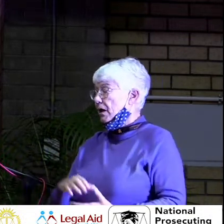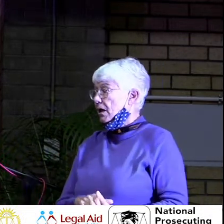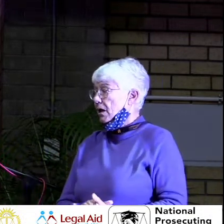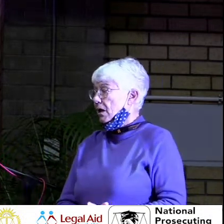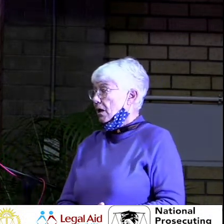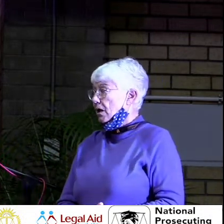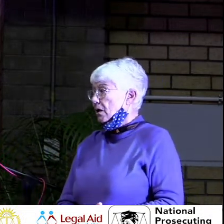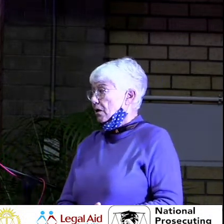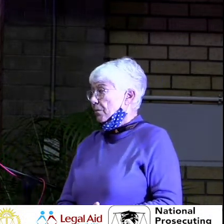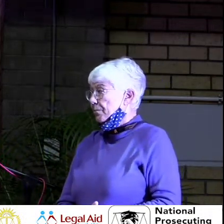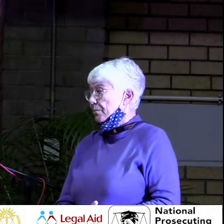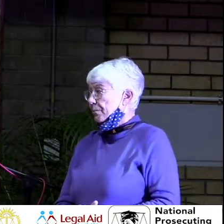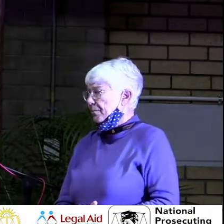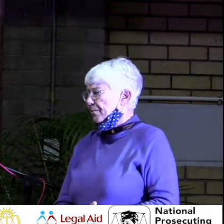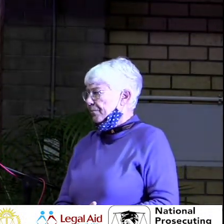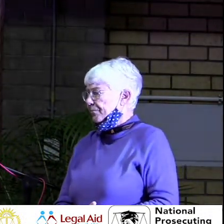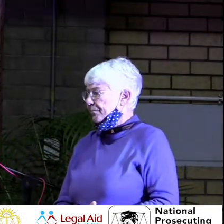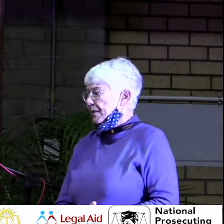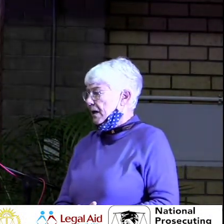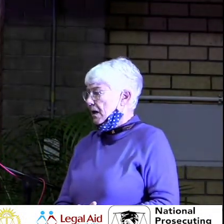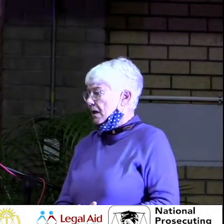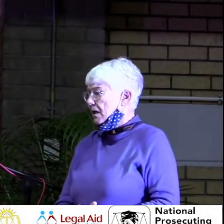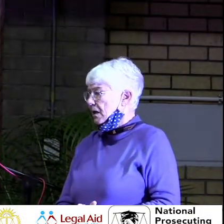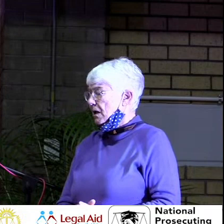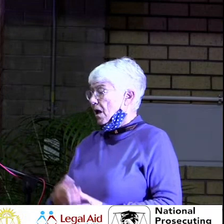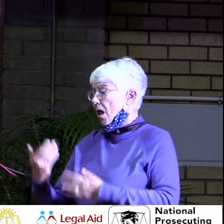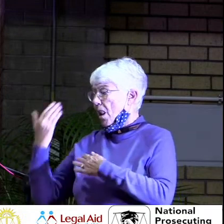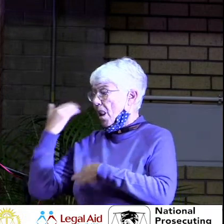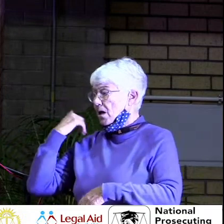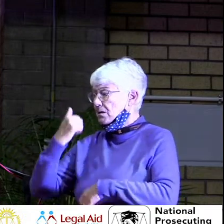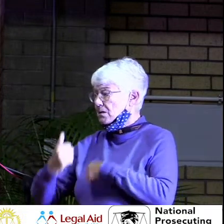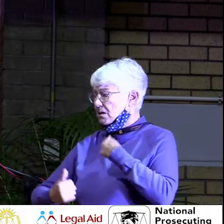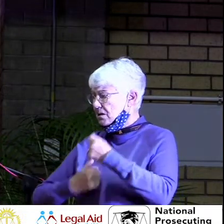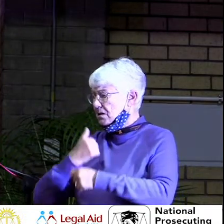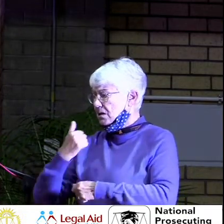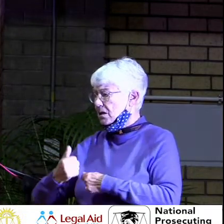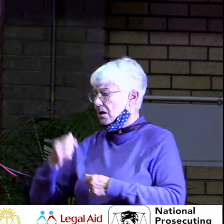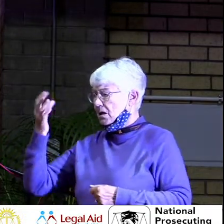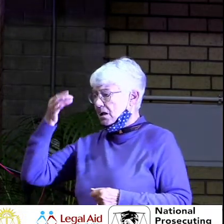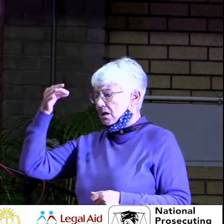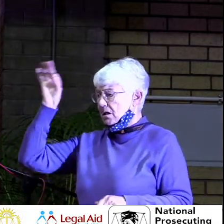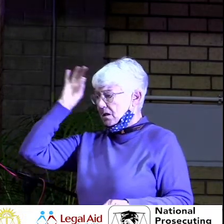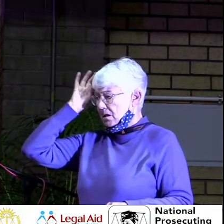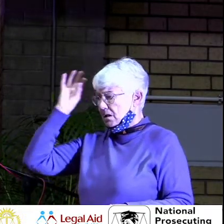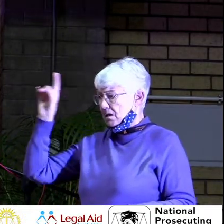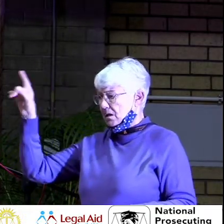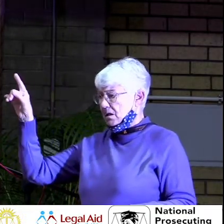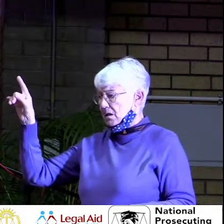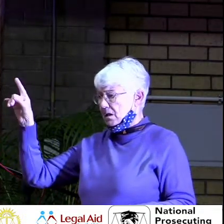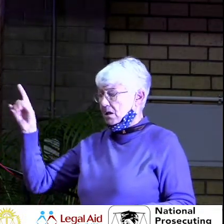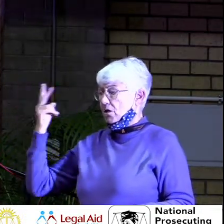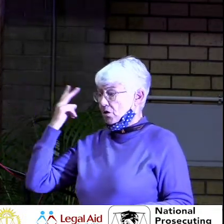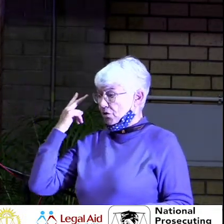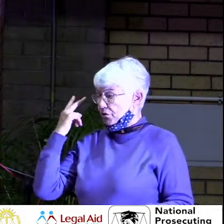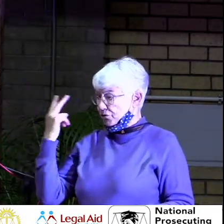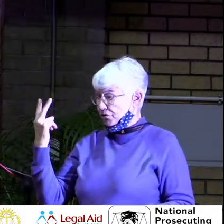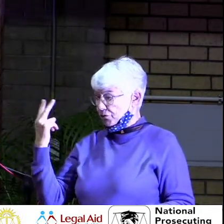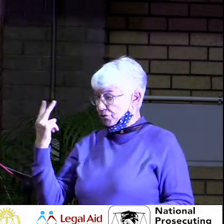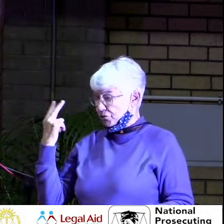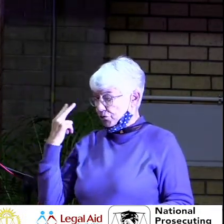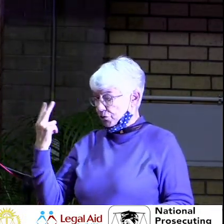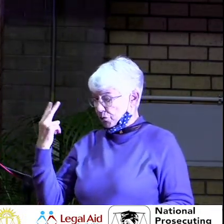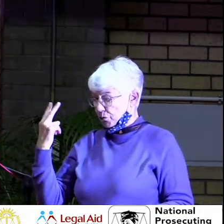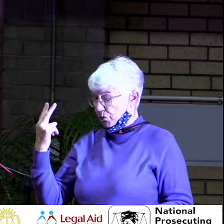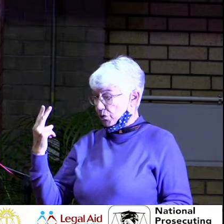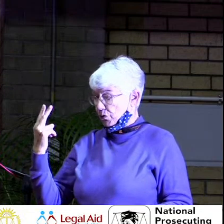VEP programs. So last year, the department employed 2 dedicated VEP social